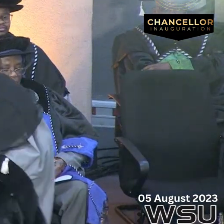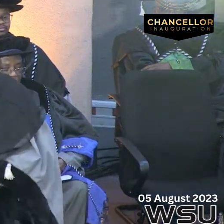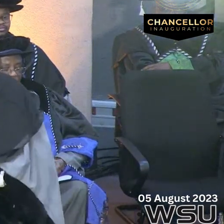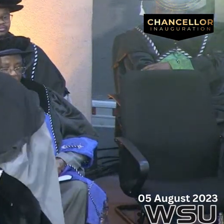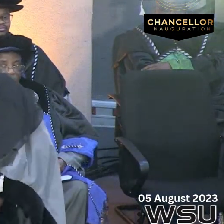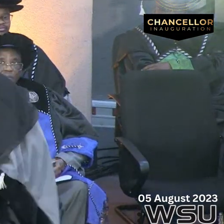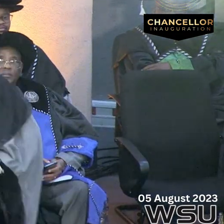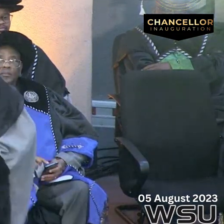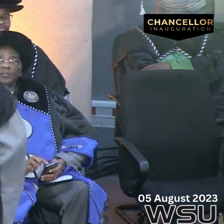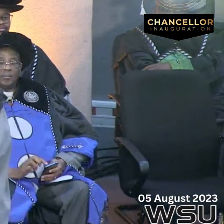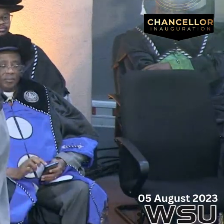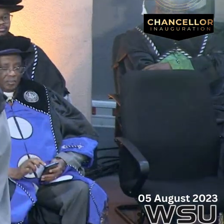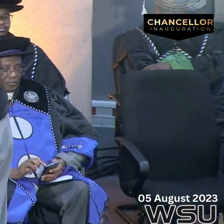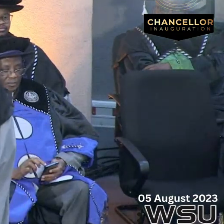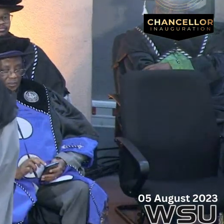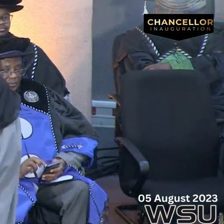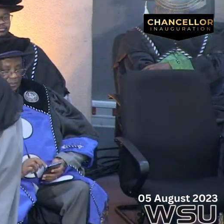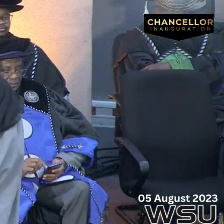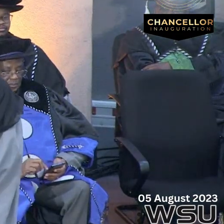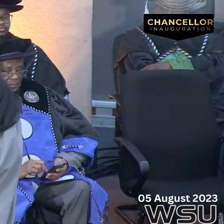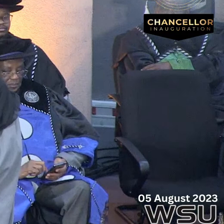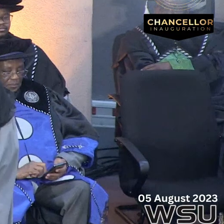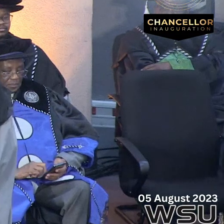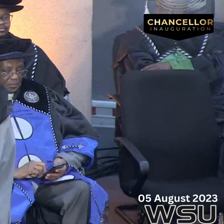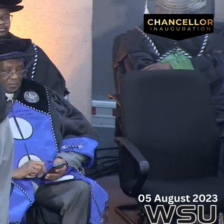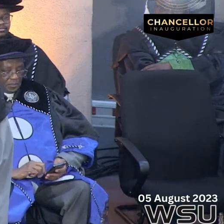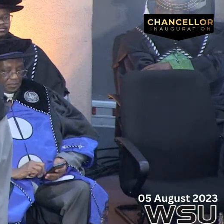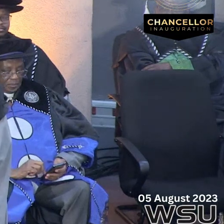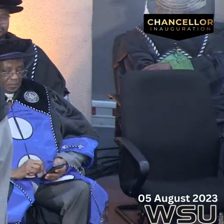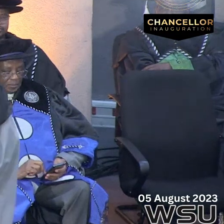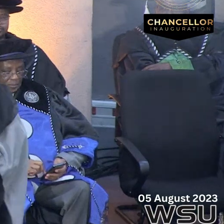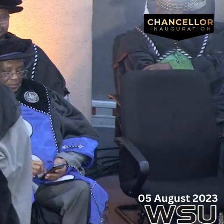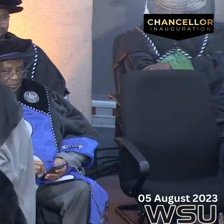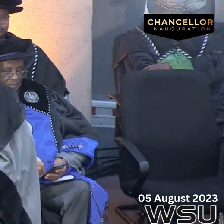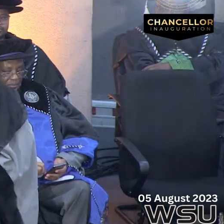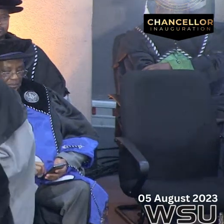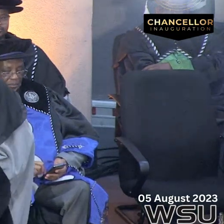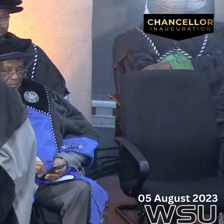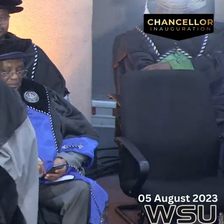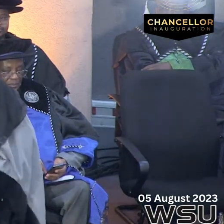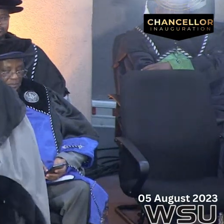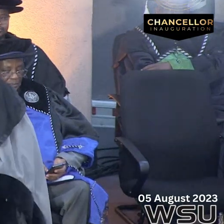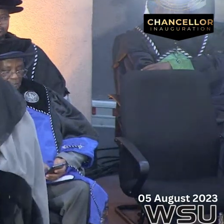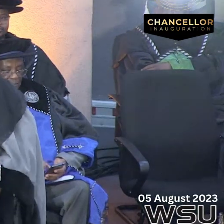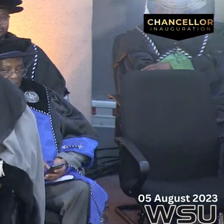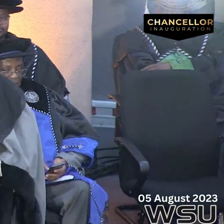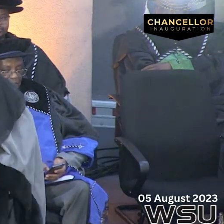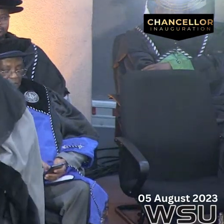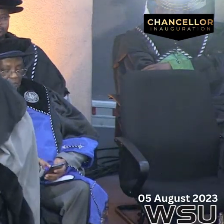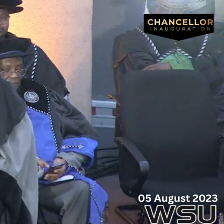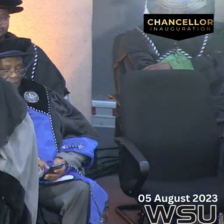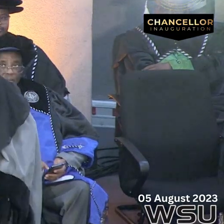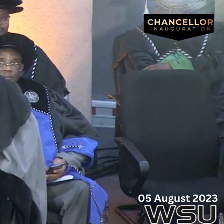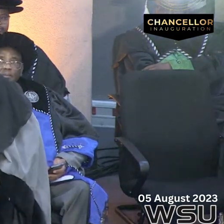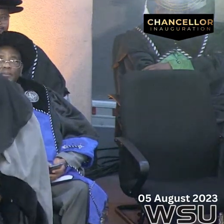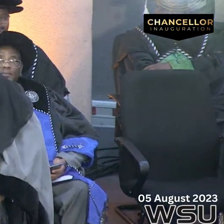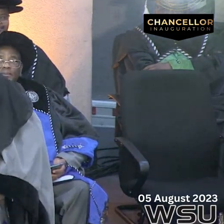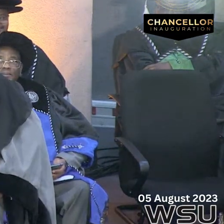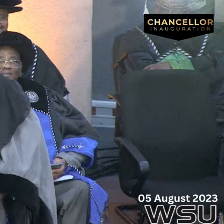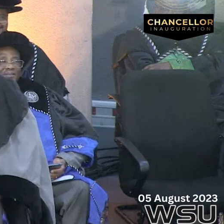I didn't know that this fellow advocate Mthatha is taller than me, I've just